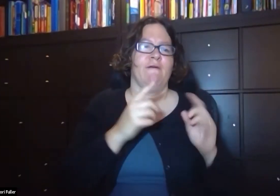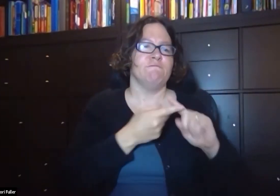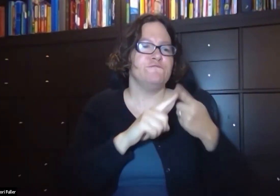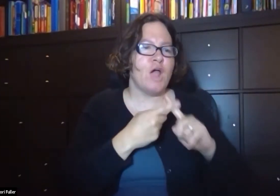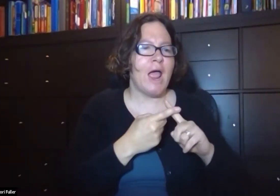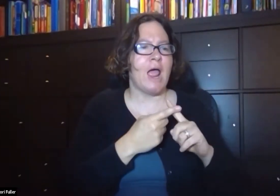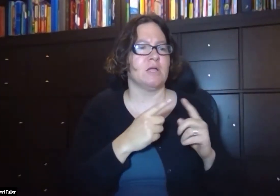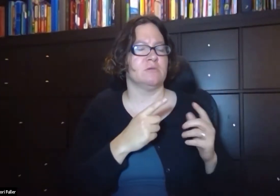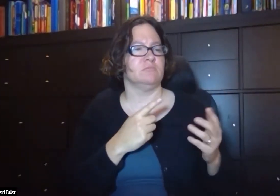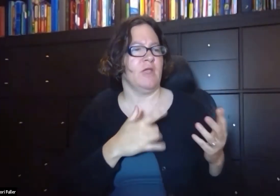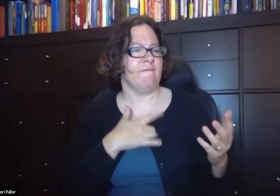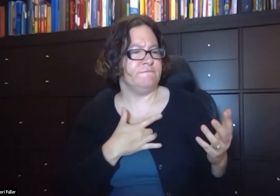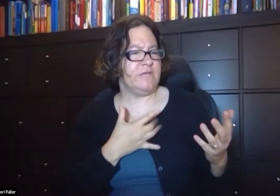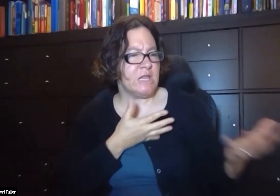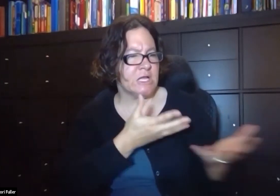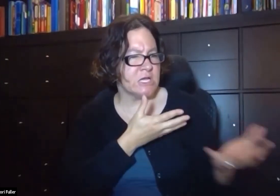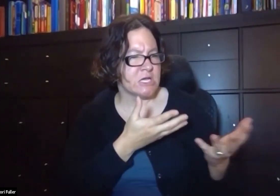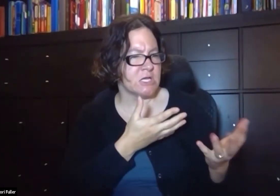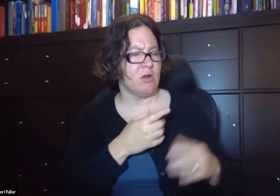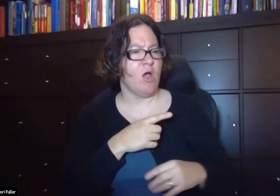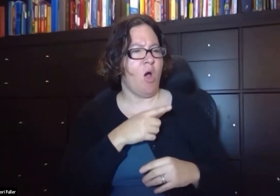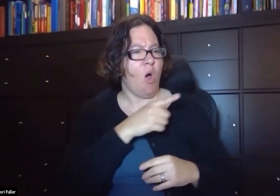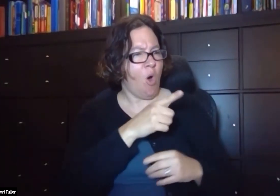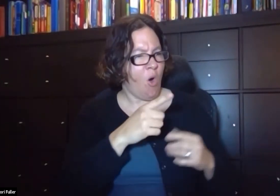that. You know, they teach about